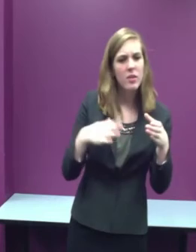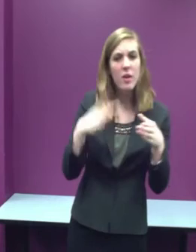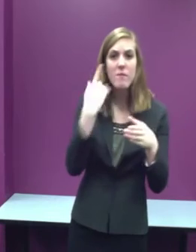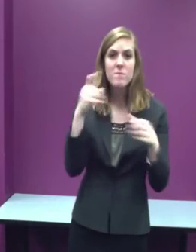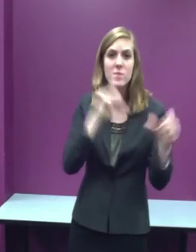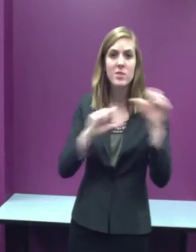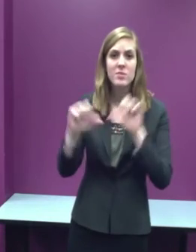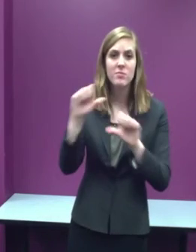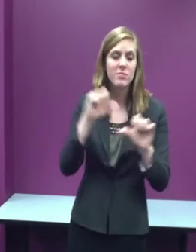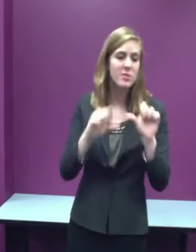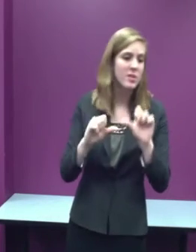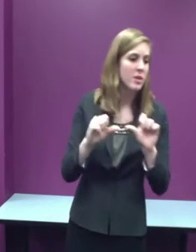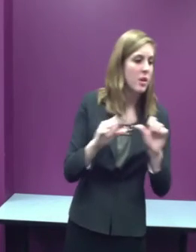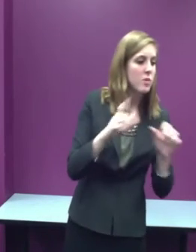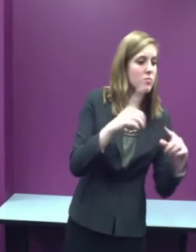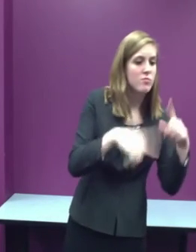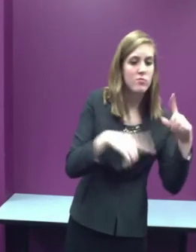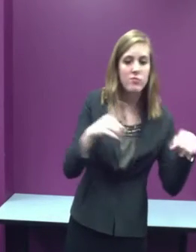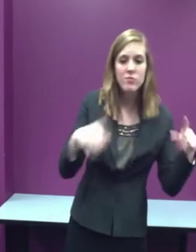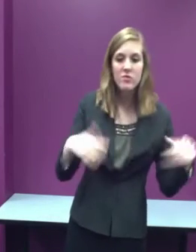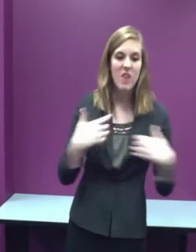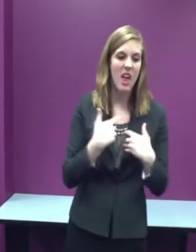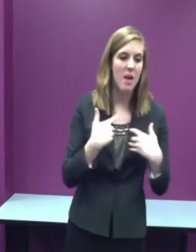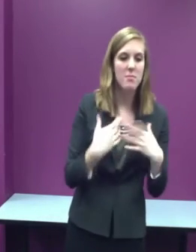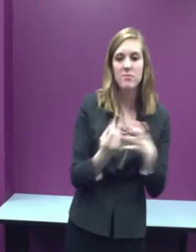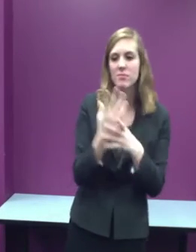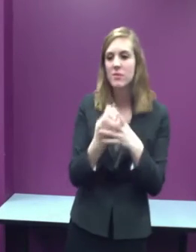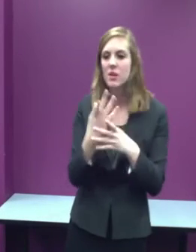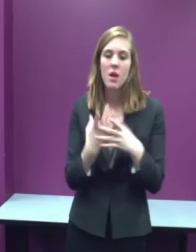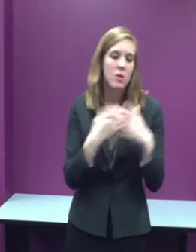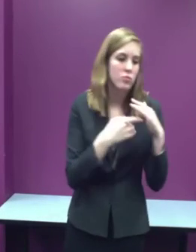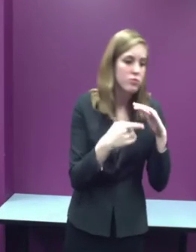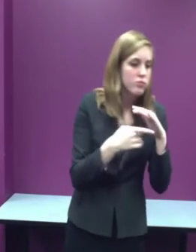saw, and he spent hours exploring alone with his dog.